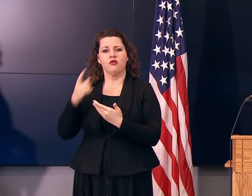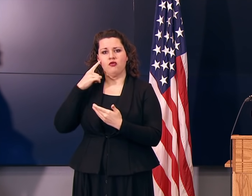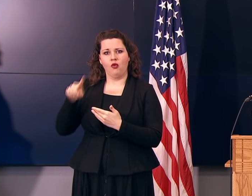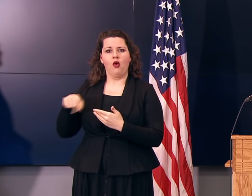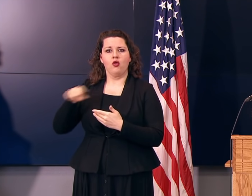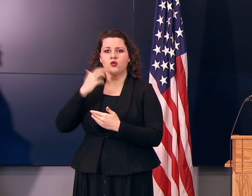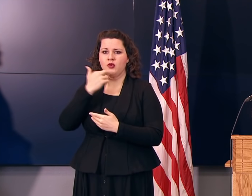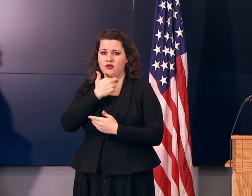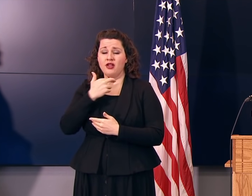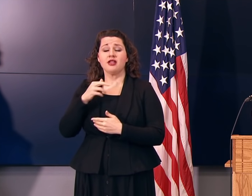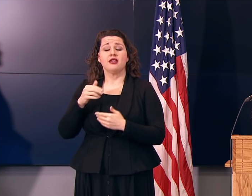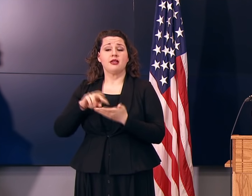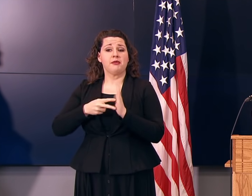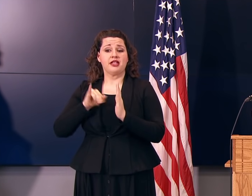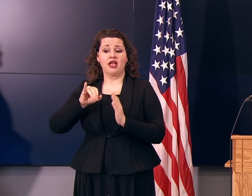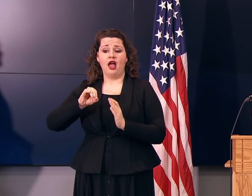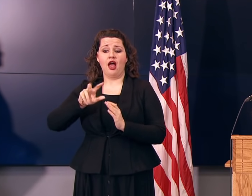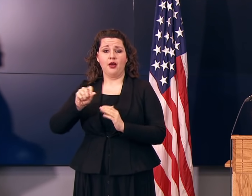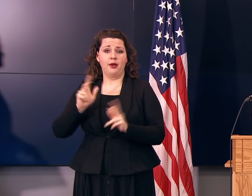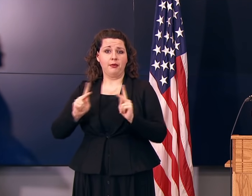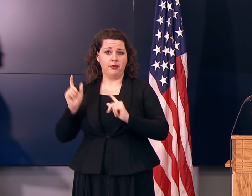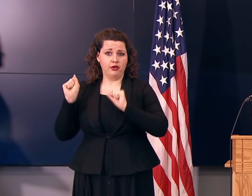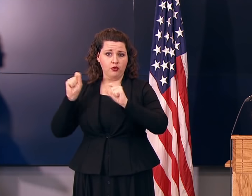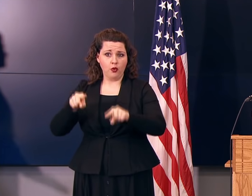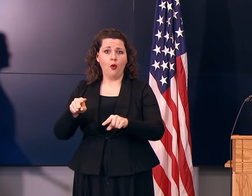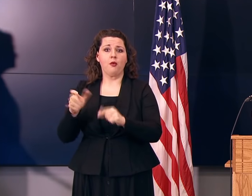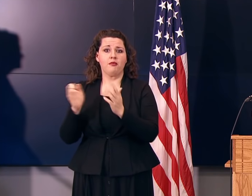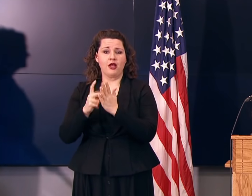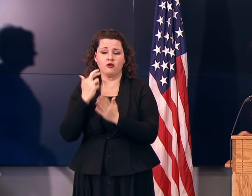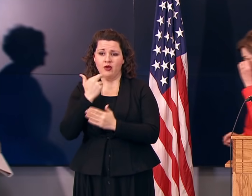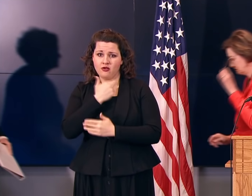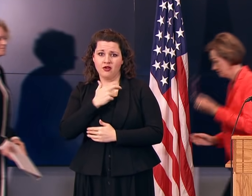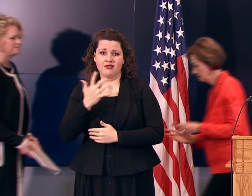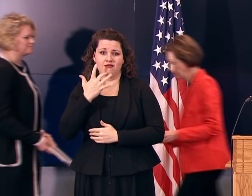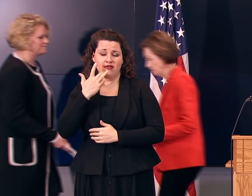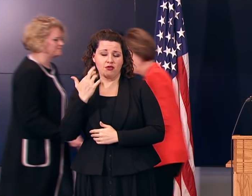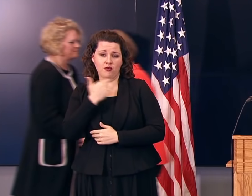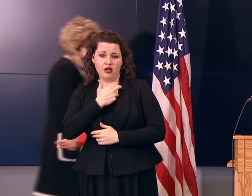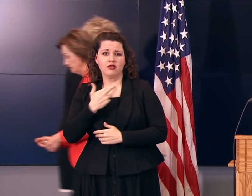to their favorite place with complete confidence. Sarah?